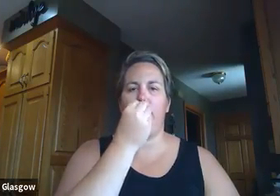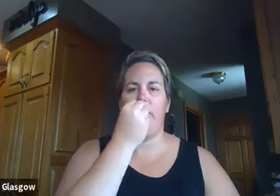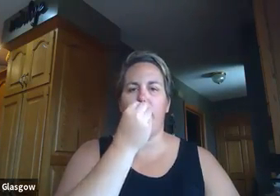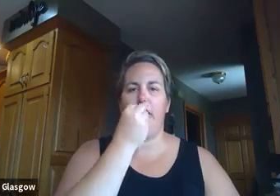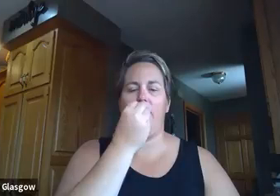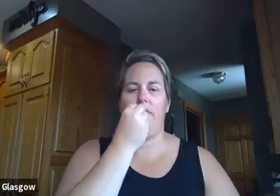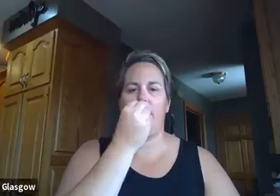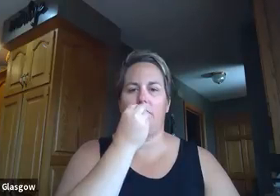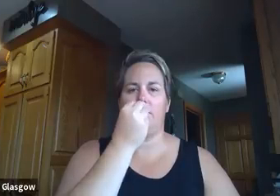food in your mouth.